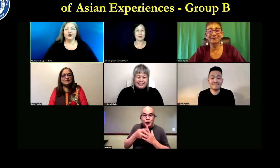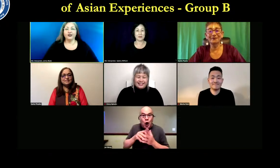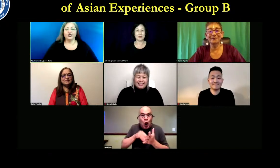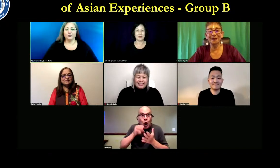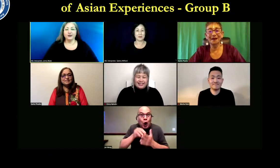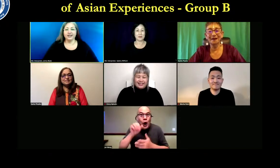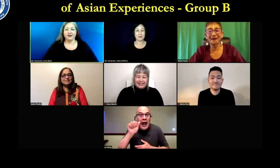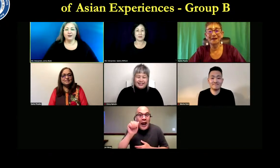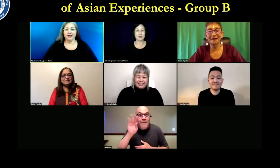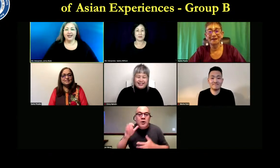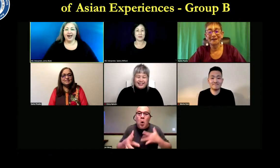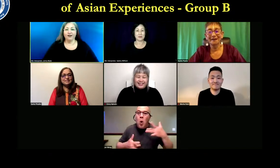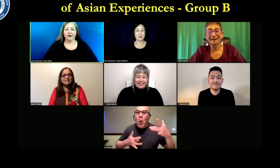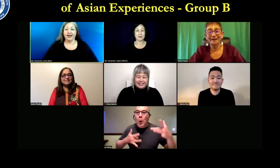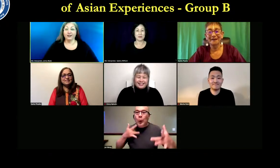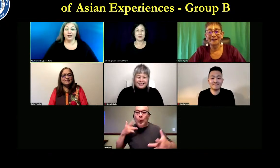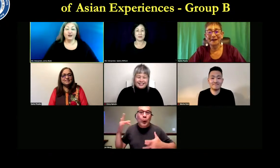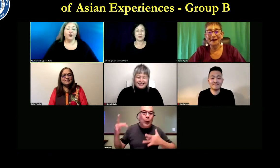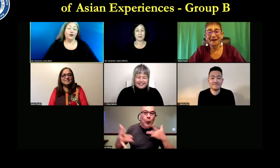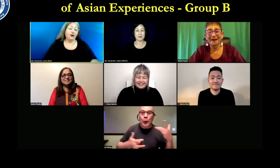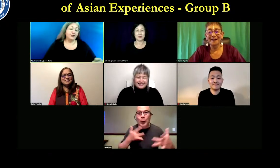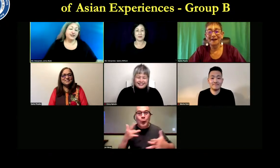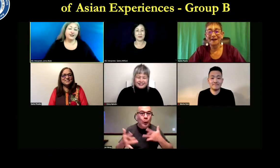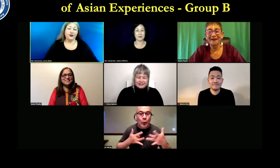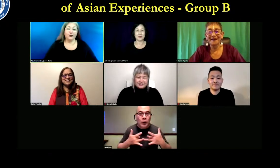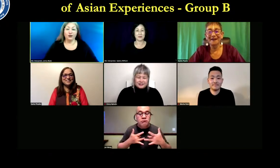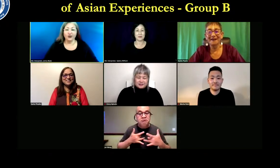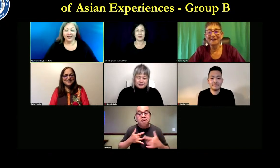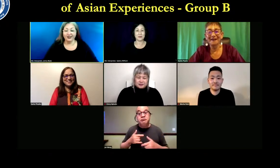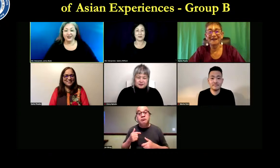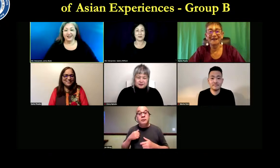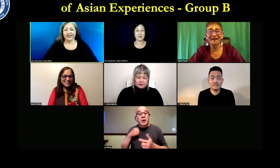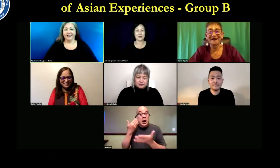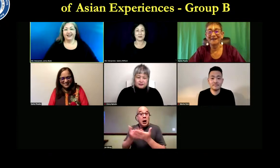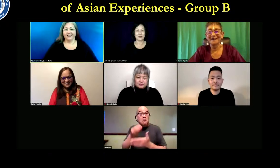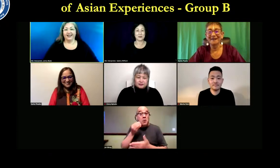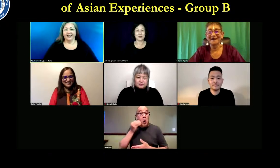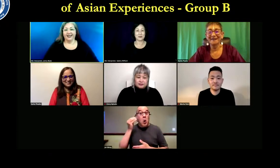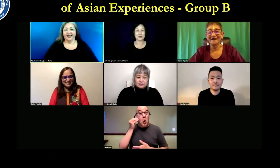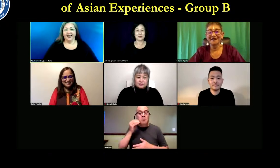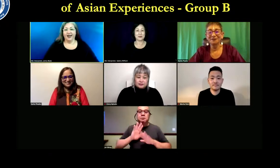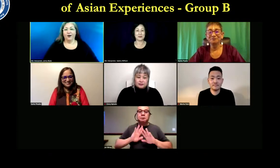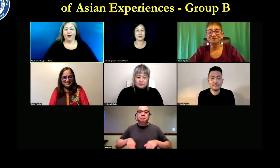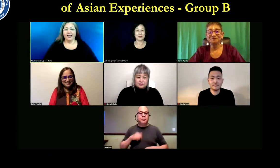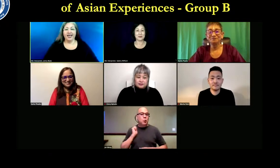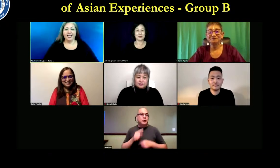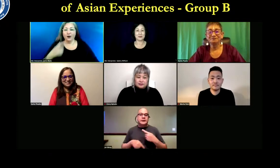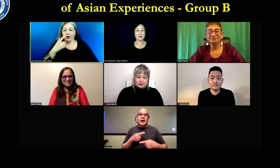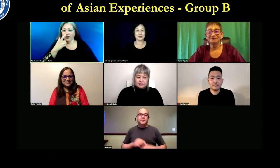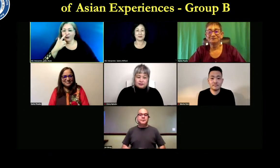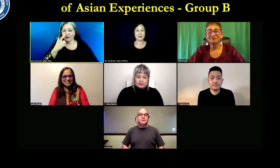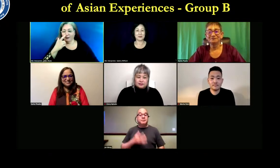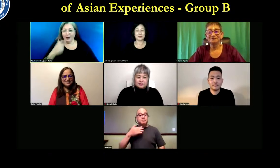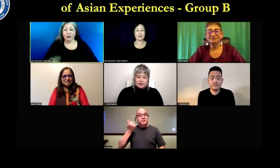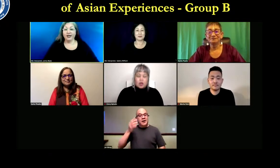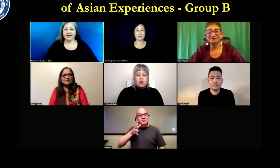deaf girl, she was giving me the alphabet. And so I was so thrilled. I came home, but I wouldn't